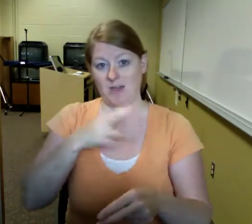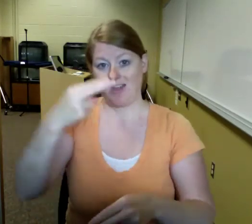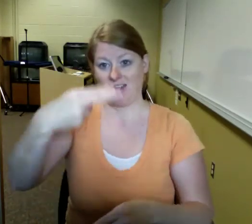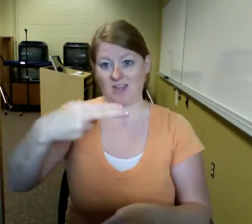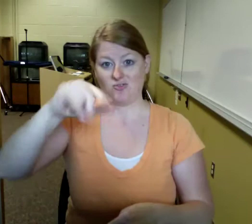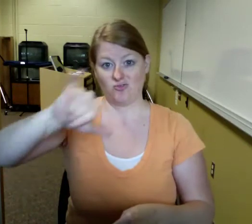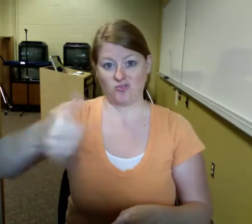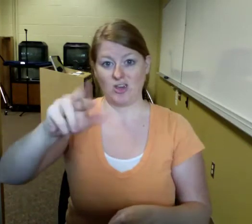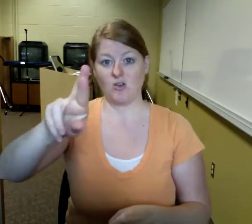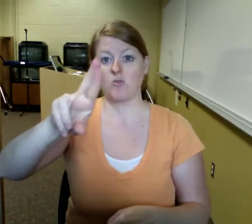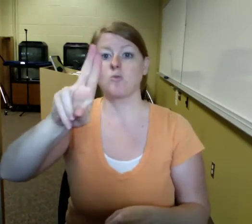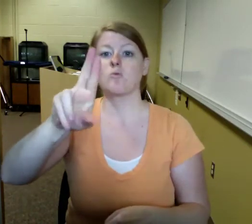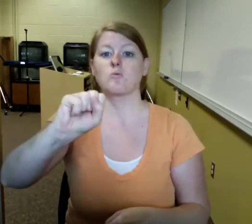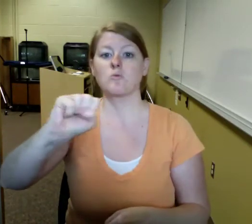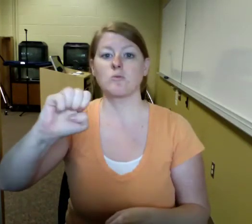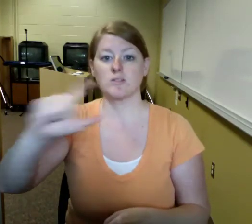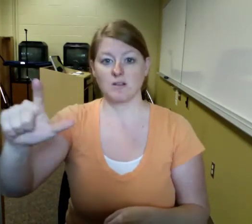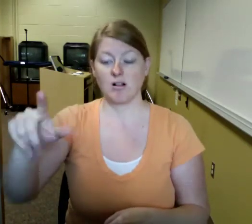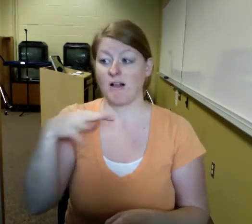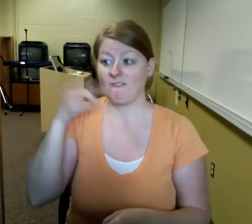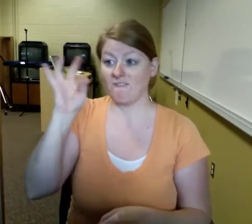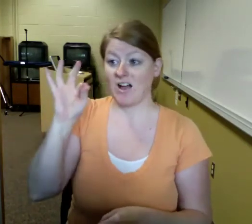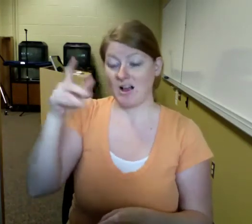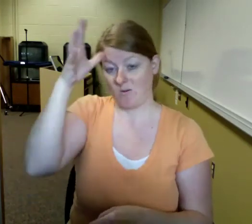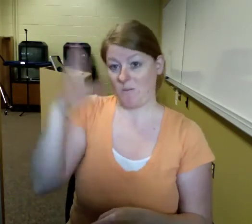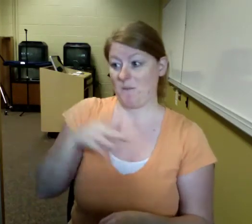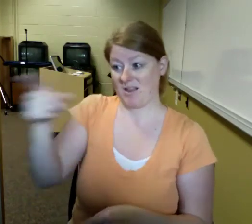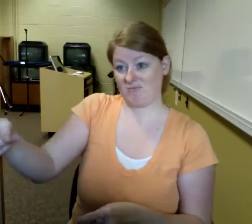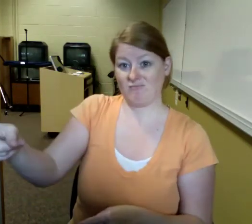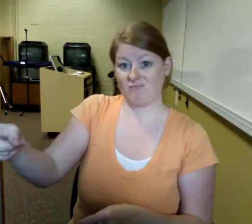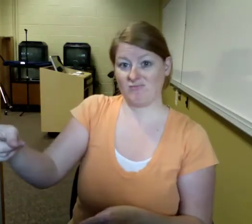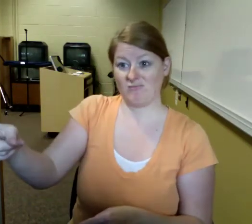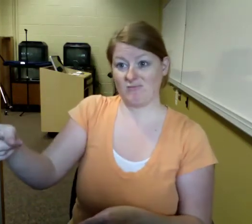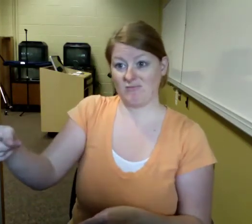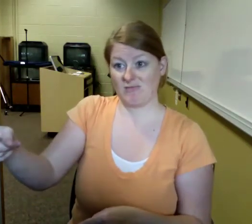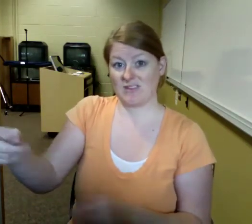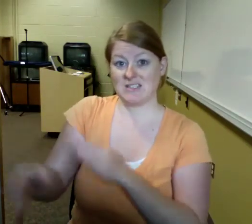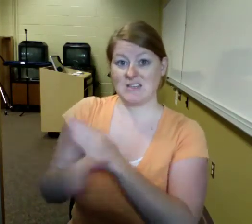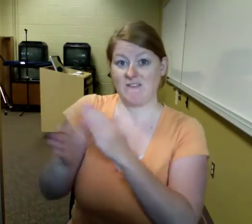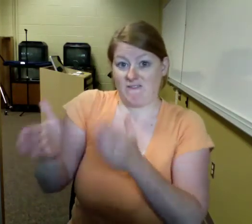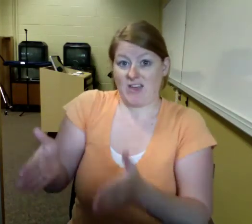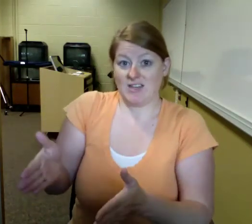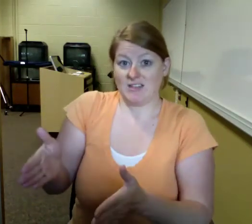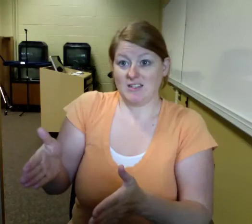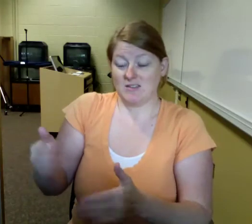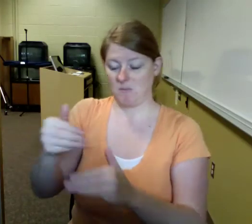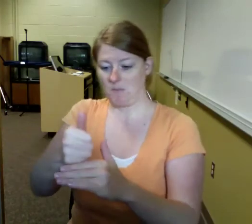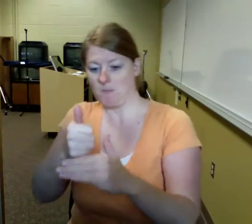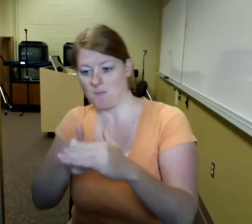and found the defendant Harris and the defendant Johnson beneath an old wooden bridge.